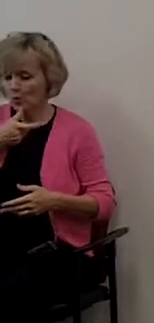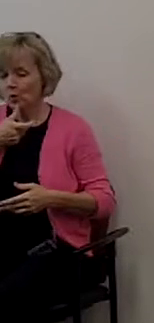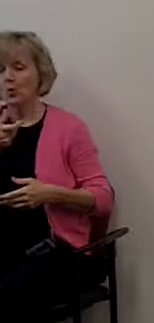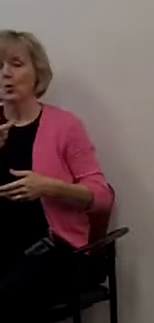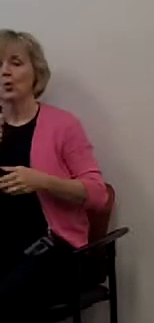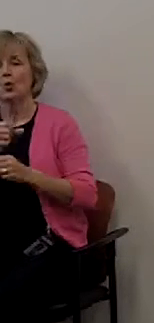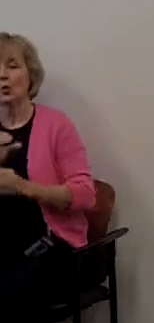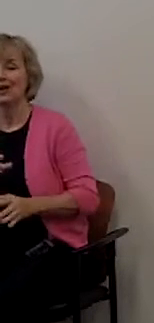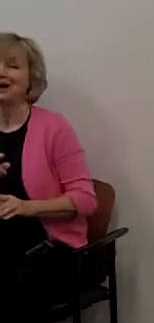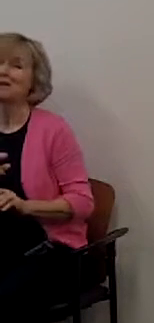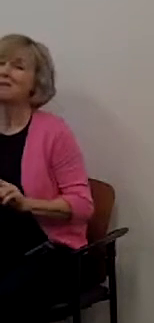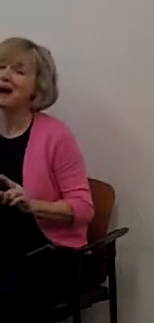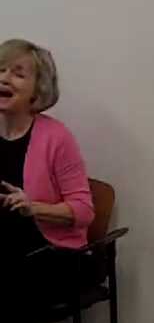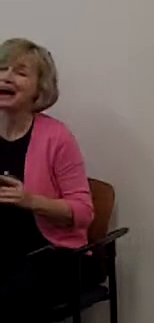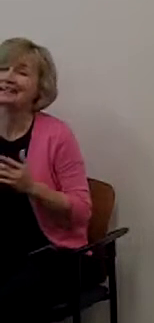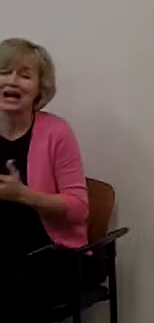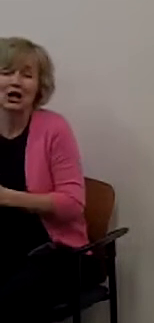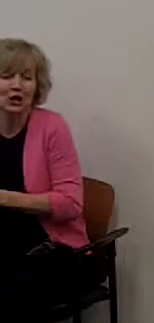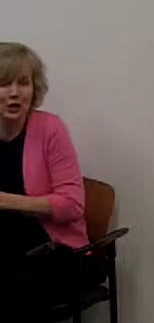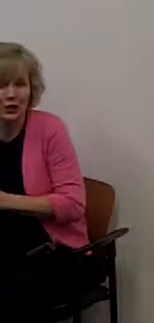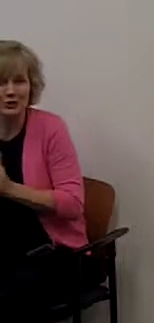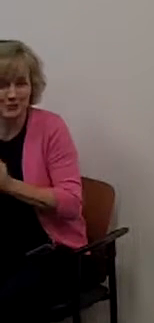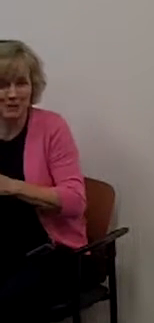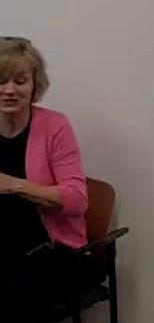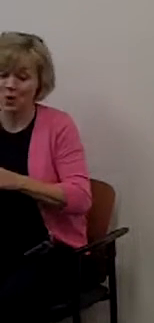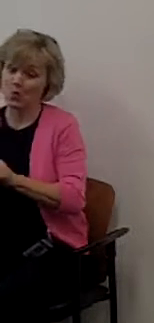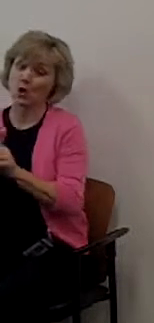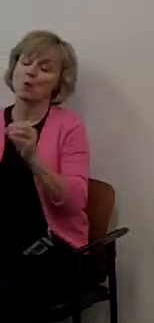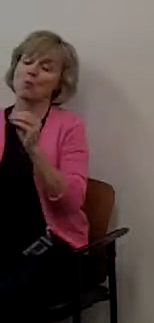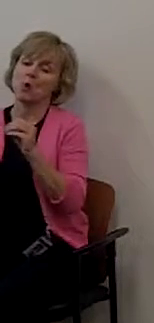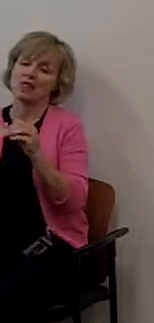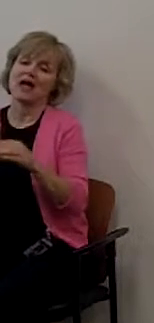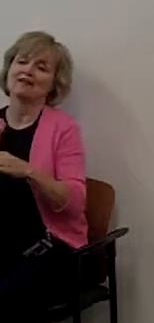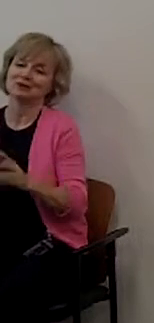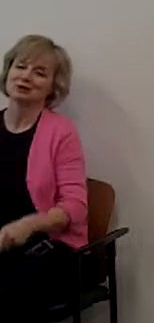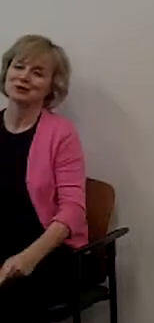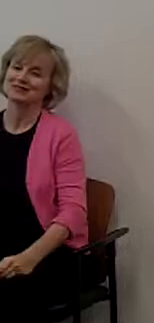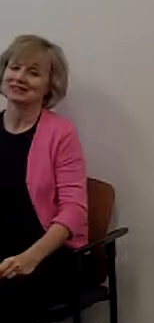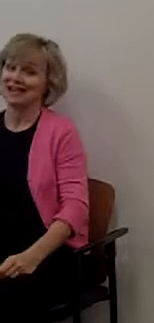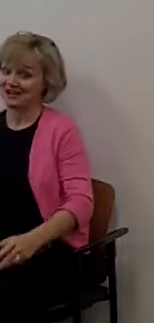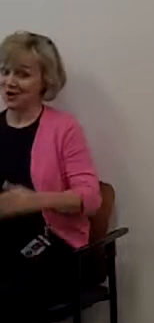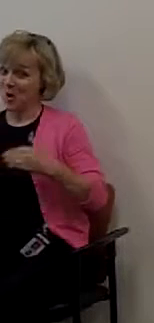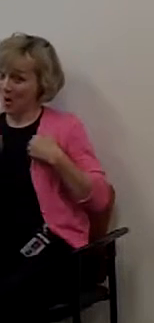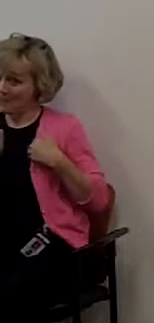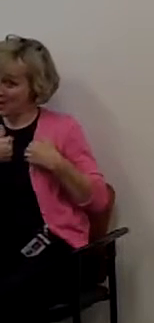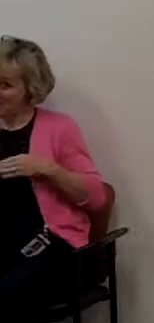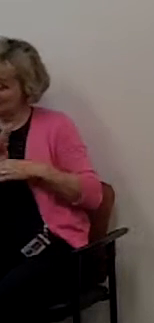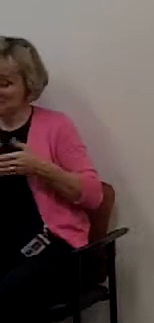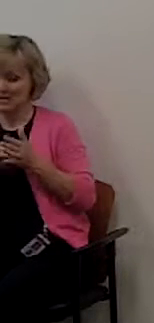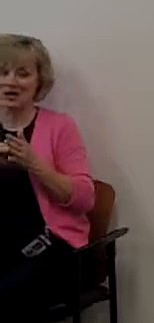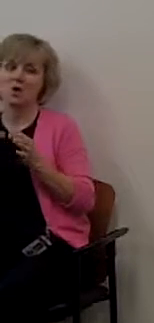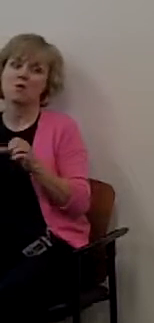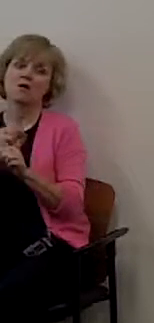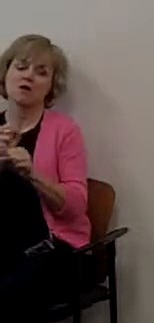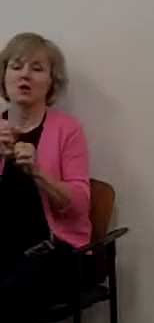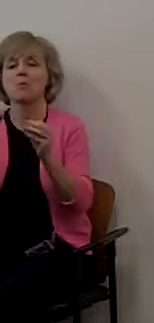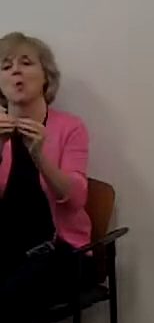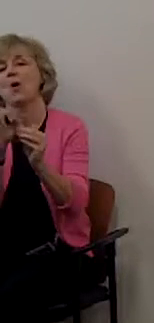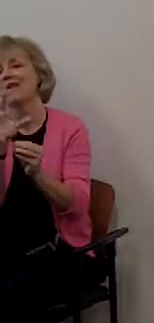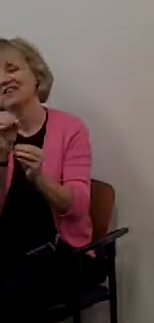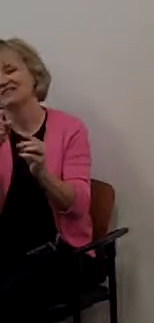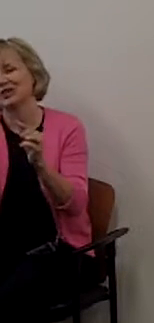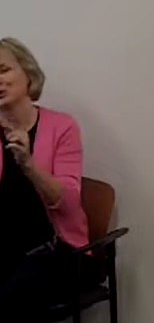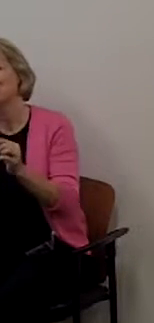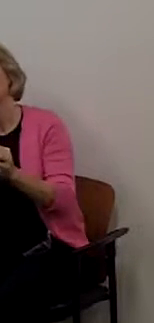more than the average citizen. Generally, people with their own businesses work anywhere from like 50 to 60 hours a week, whereas the